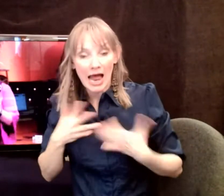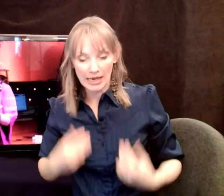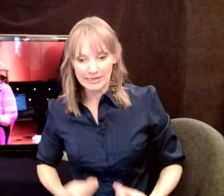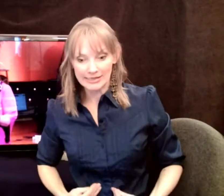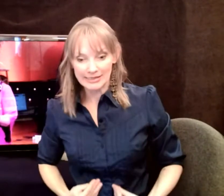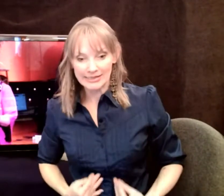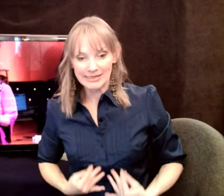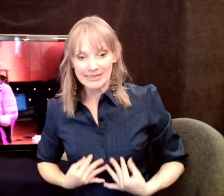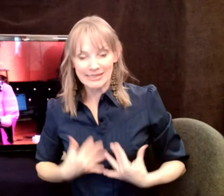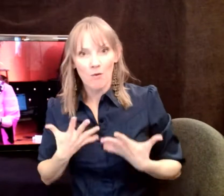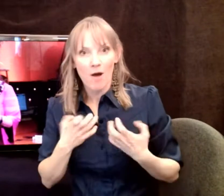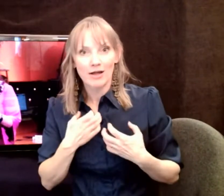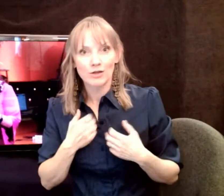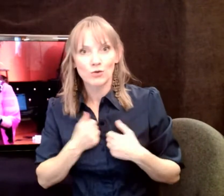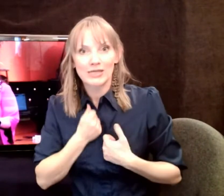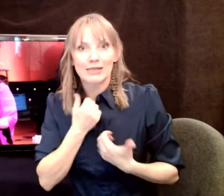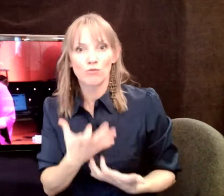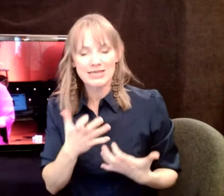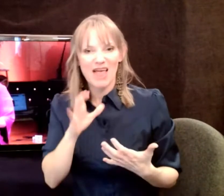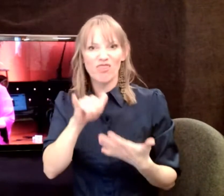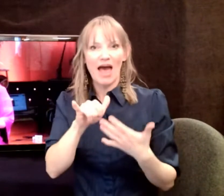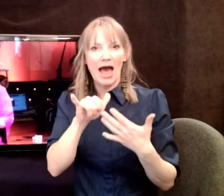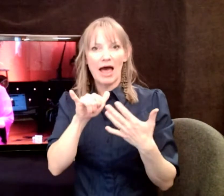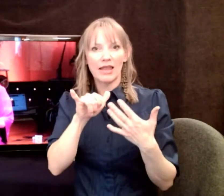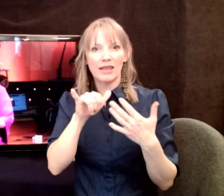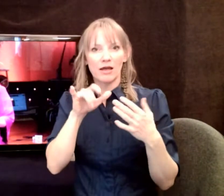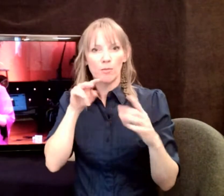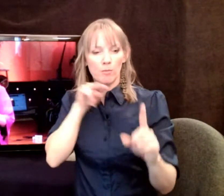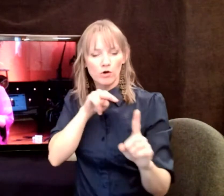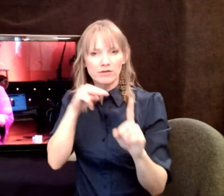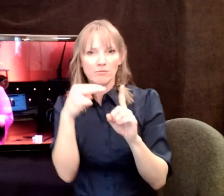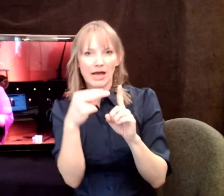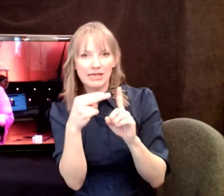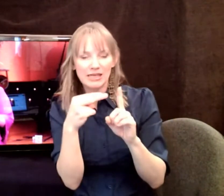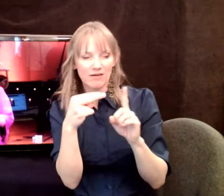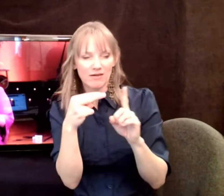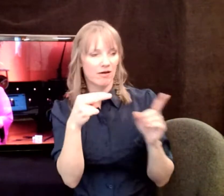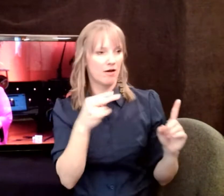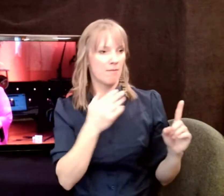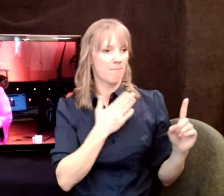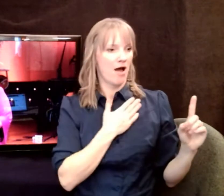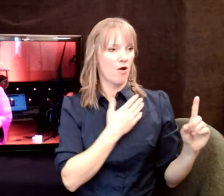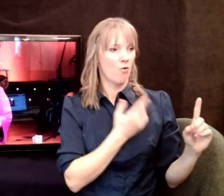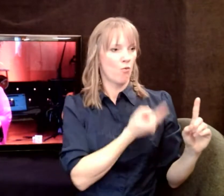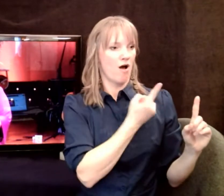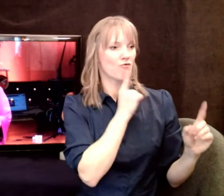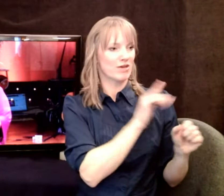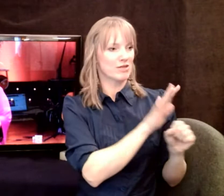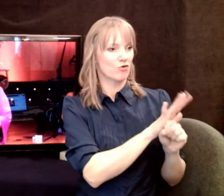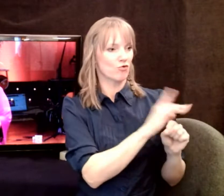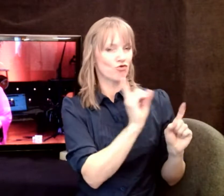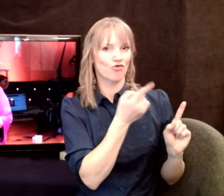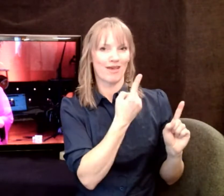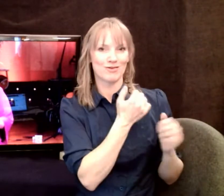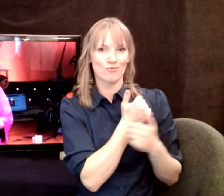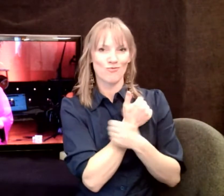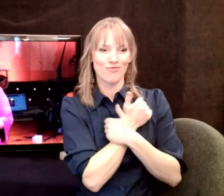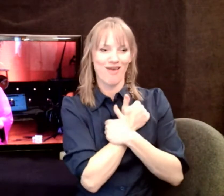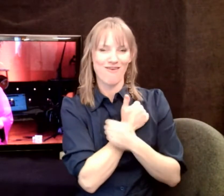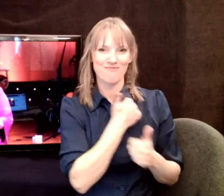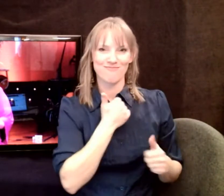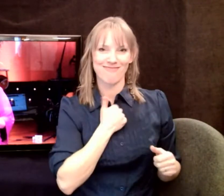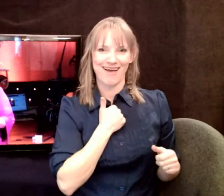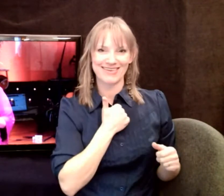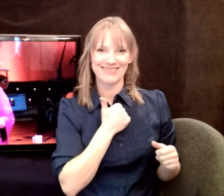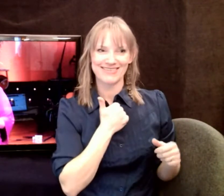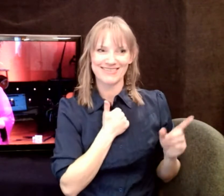seeking expression. And through the lens of that question, what if my one resolution was just to love